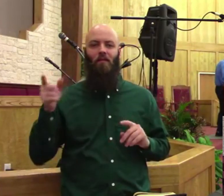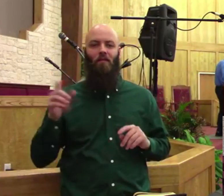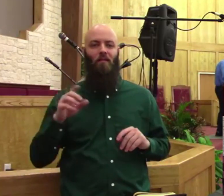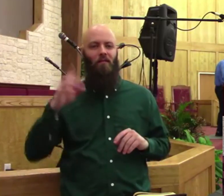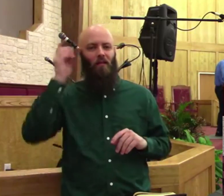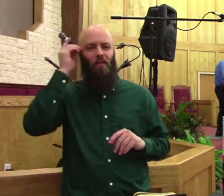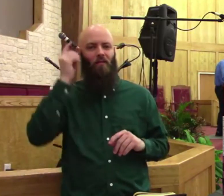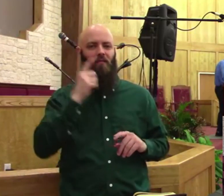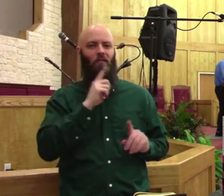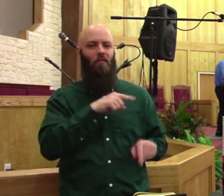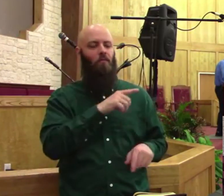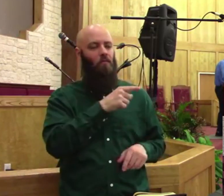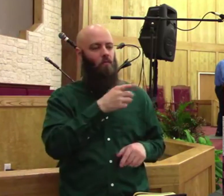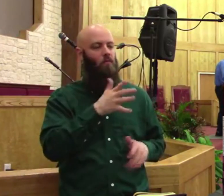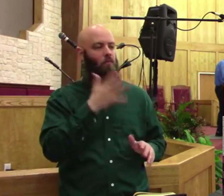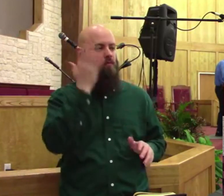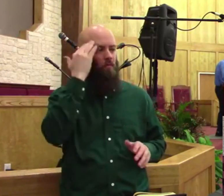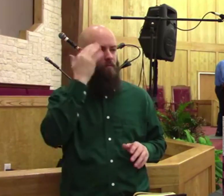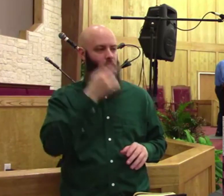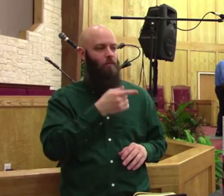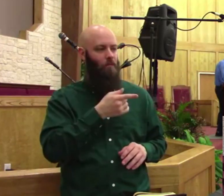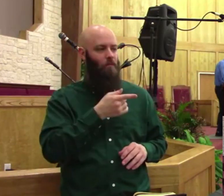as Daniel is